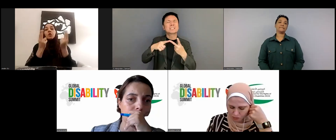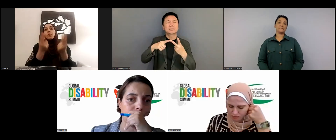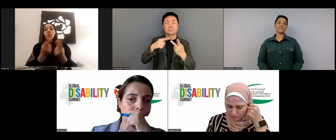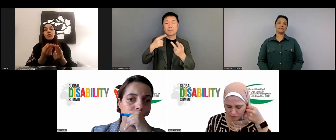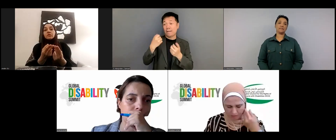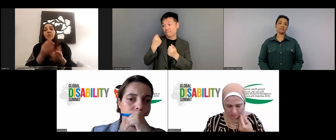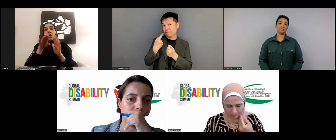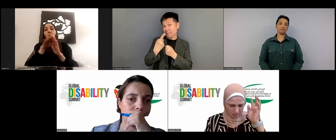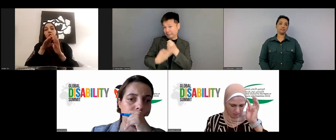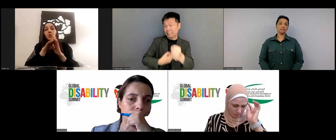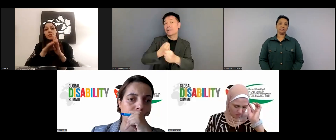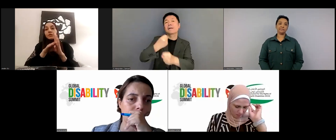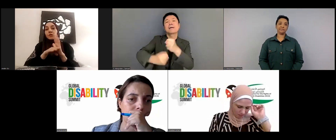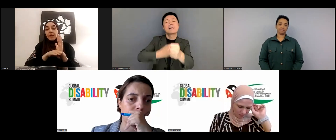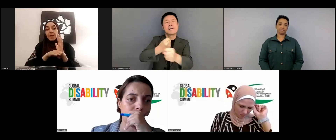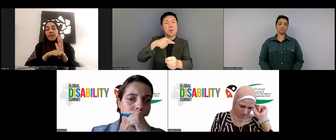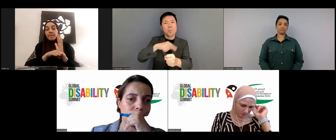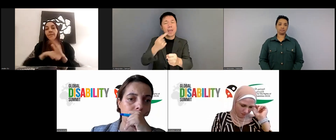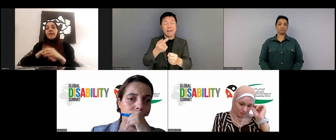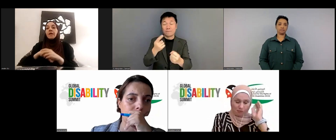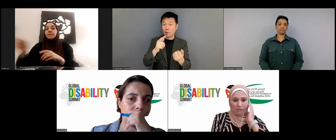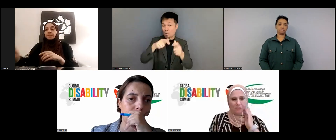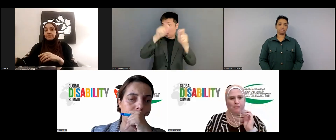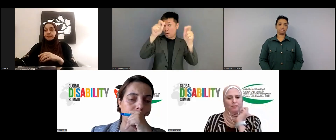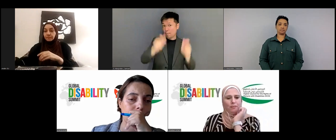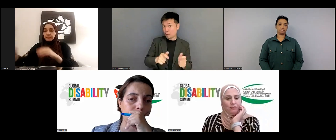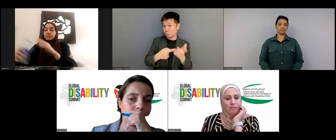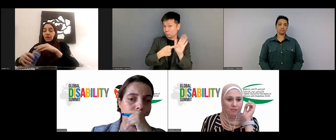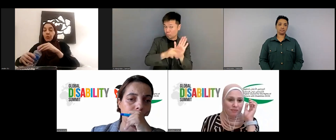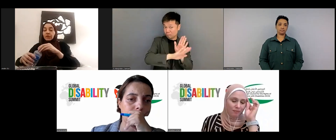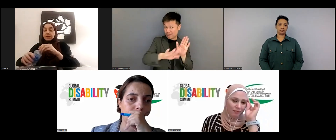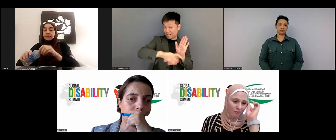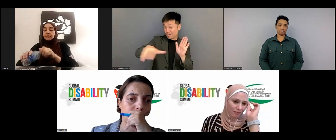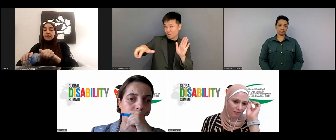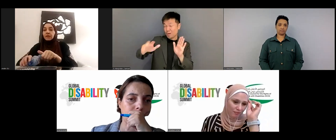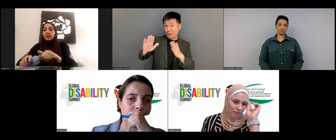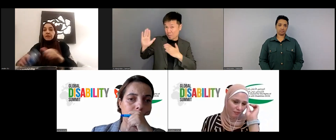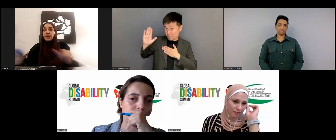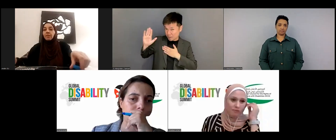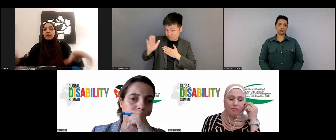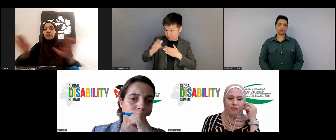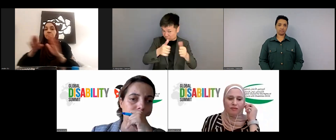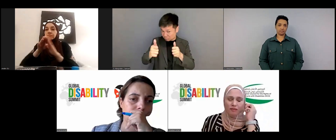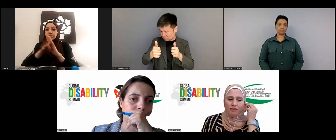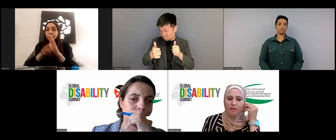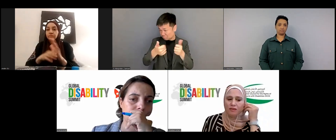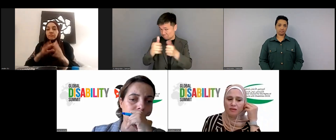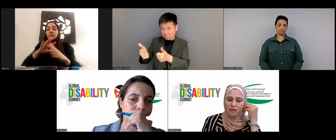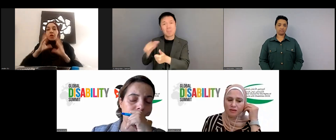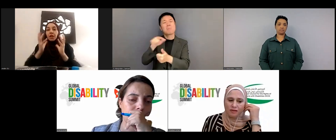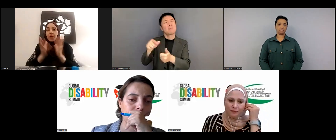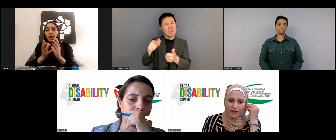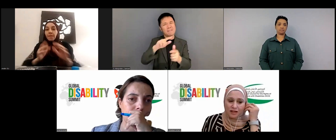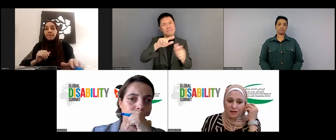published to monitor the implementation of commitments. And I hope this answers the questions,